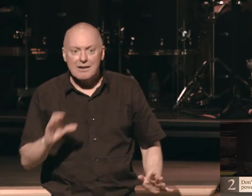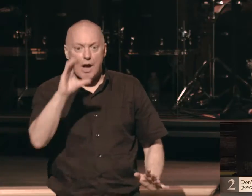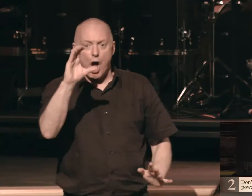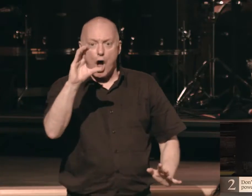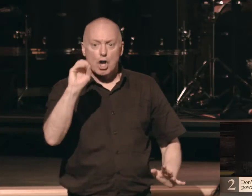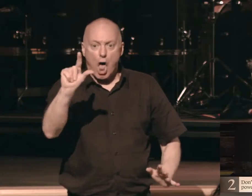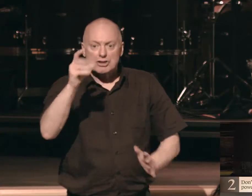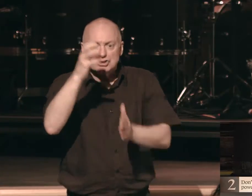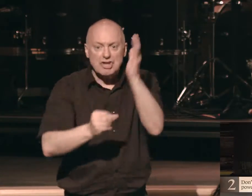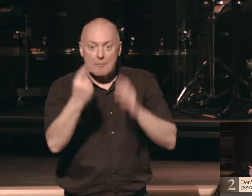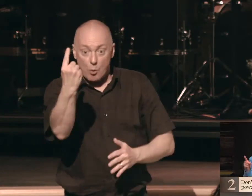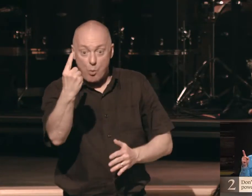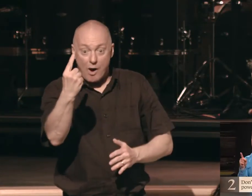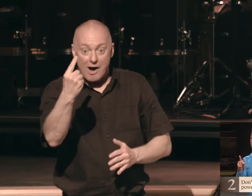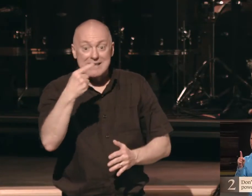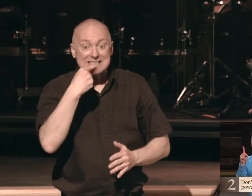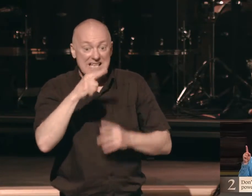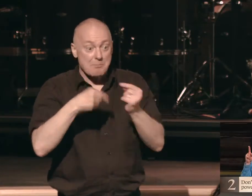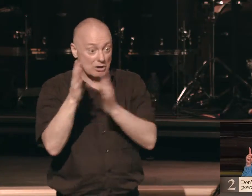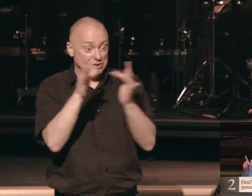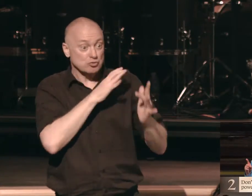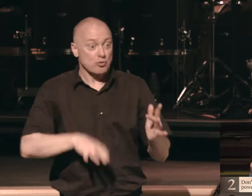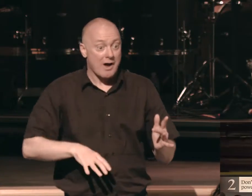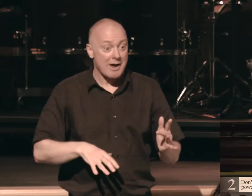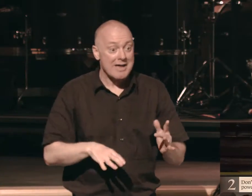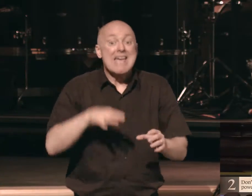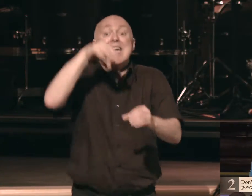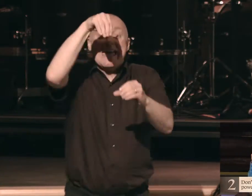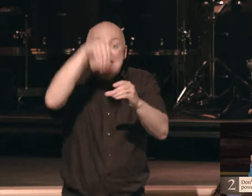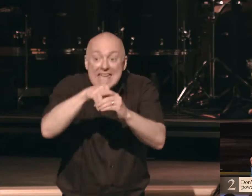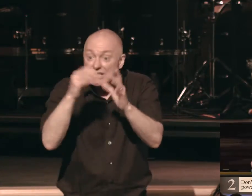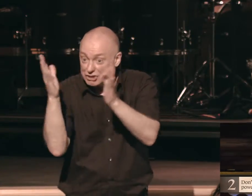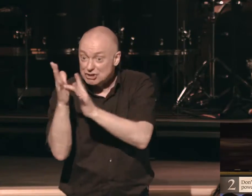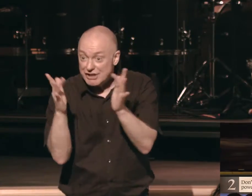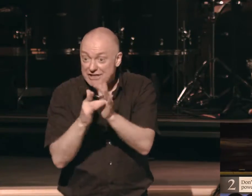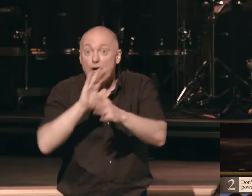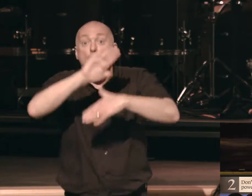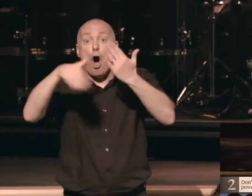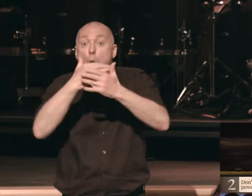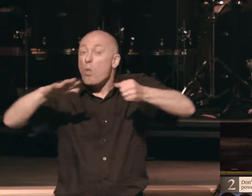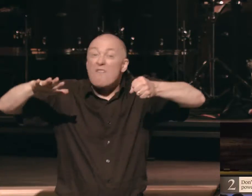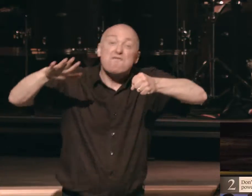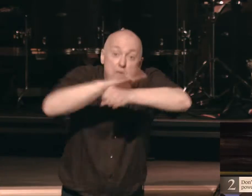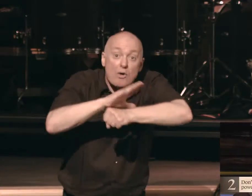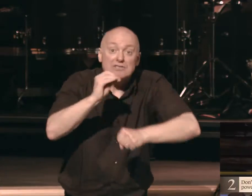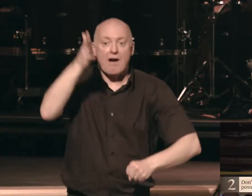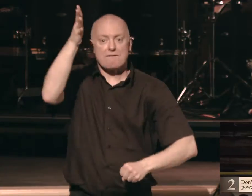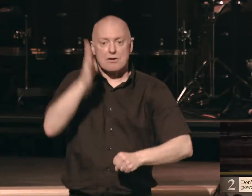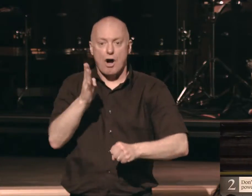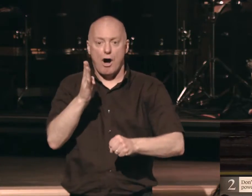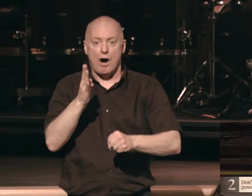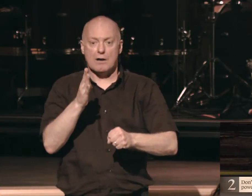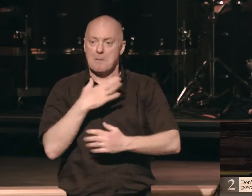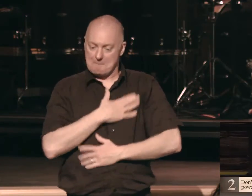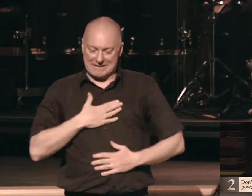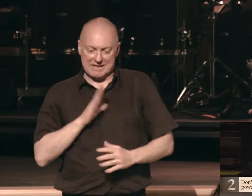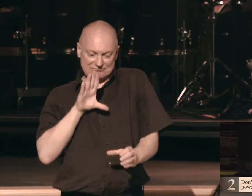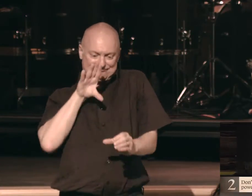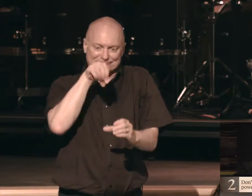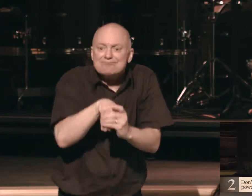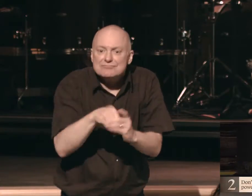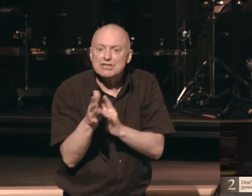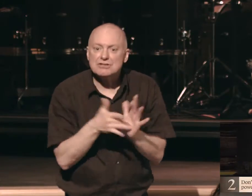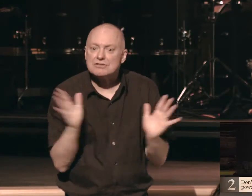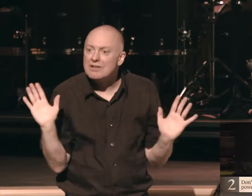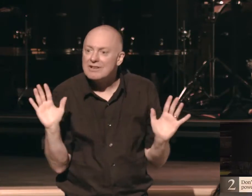In Colossians chapter 1, it says this about Jesus Christ. In Him, all the fullness of God was pleased